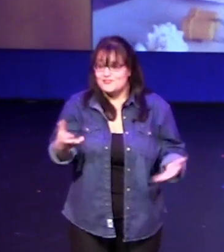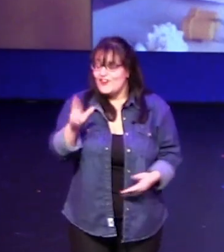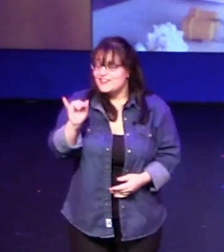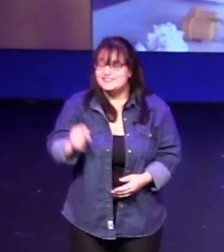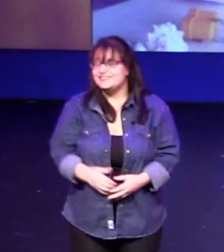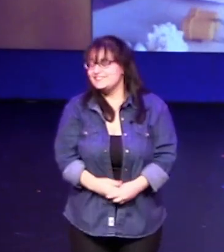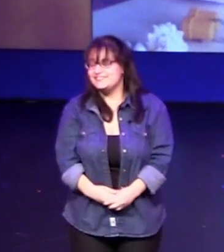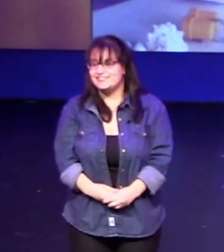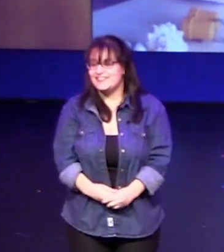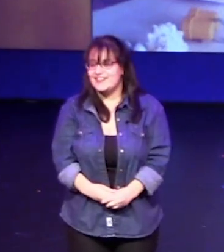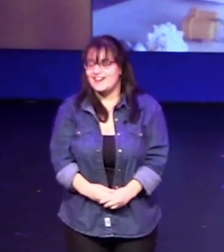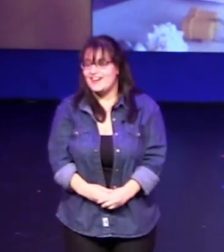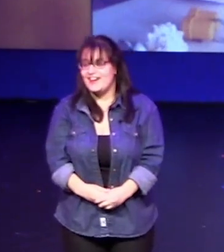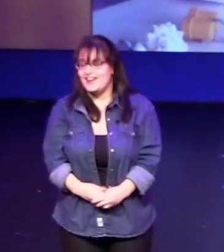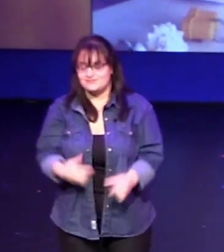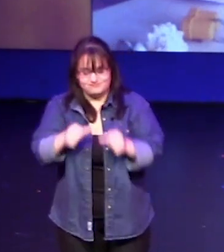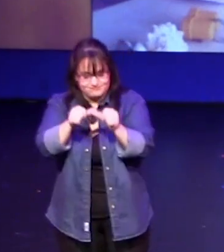anchor me down. And I wanted that.